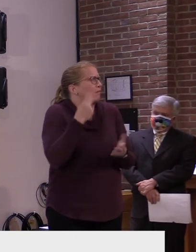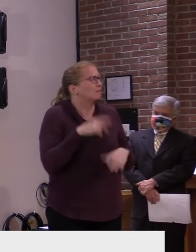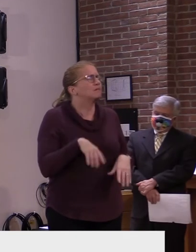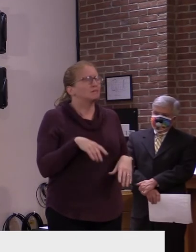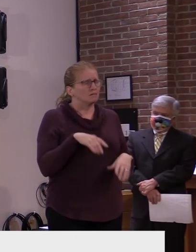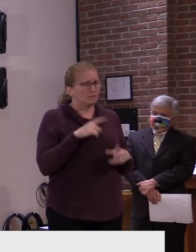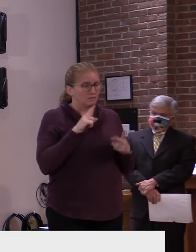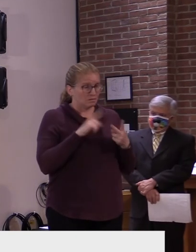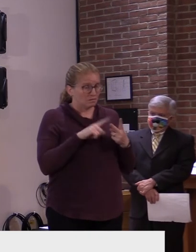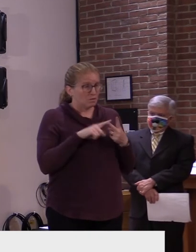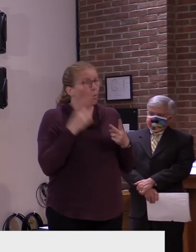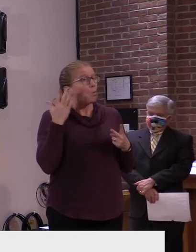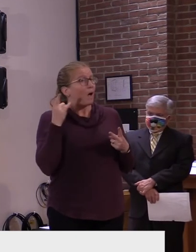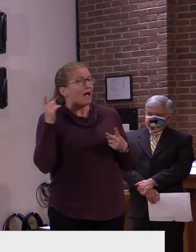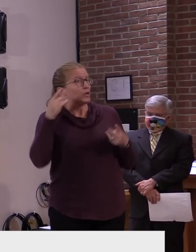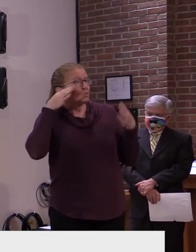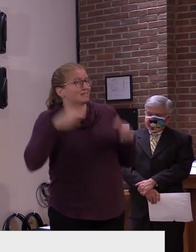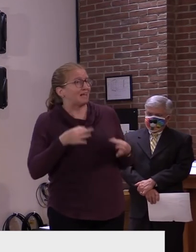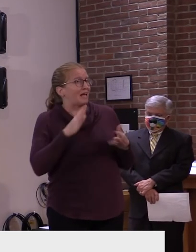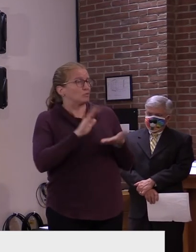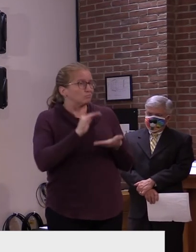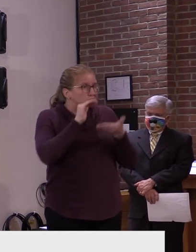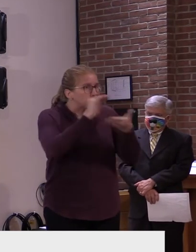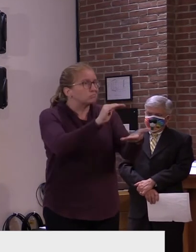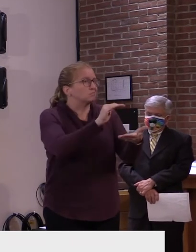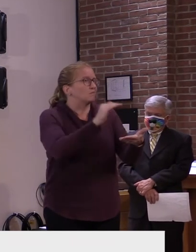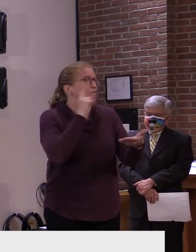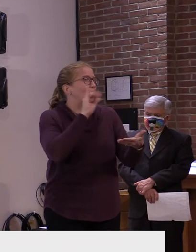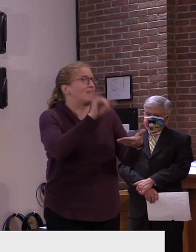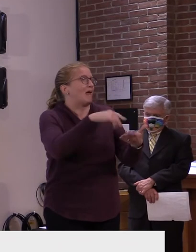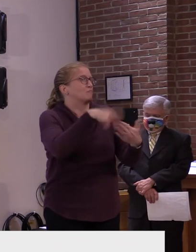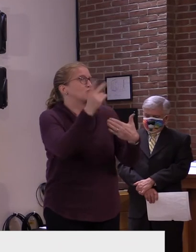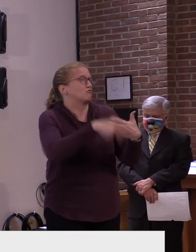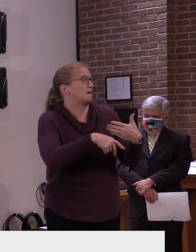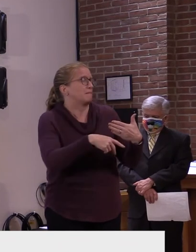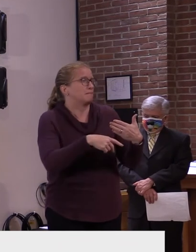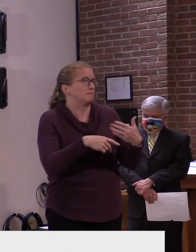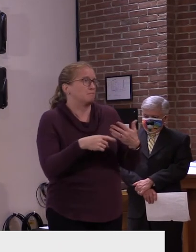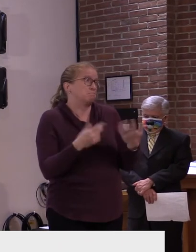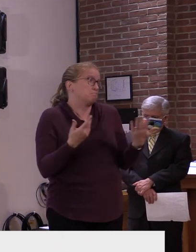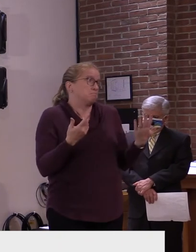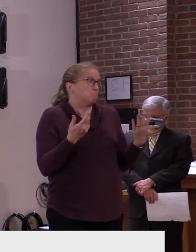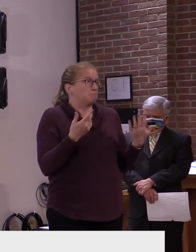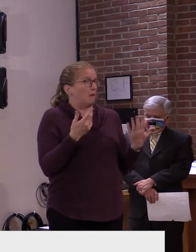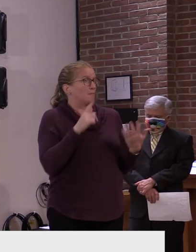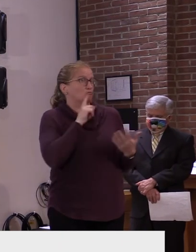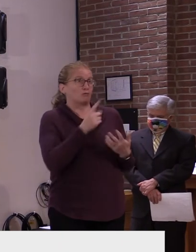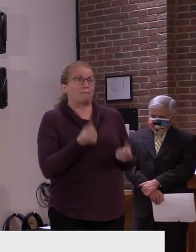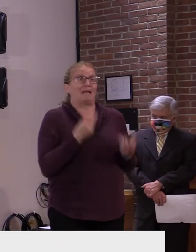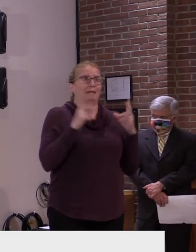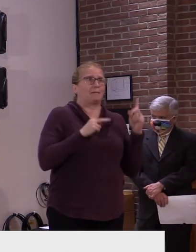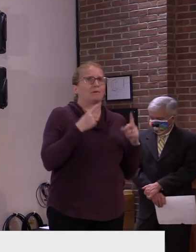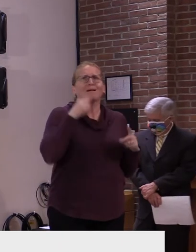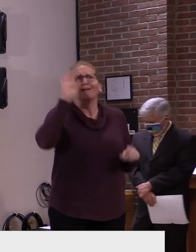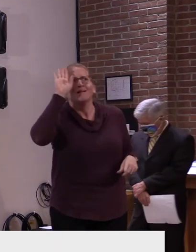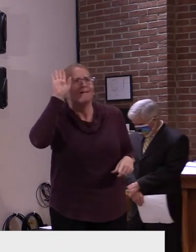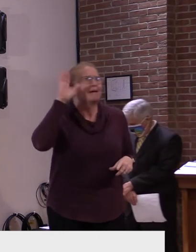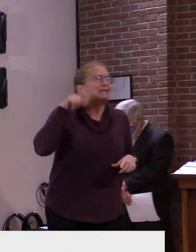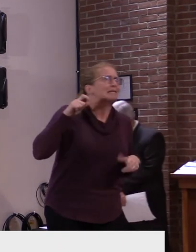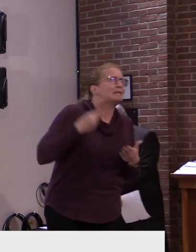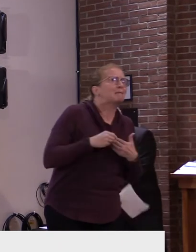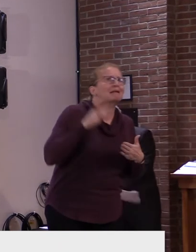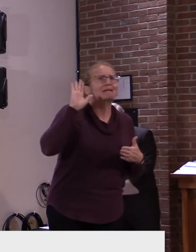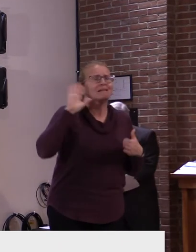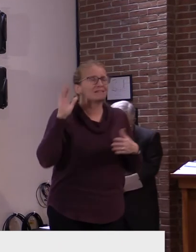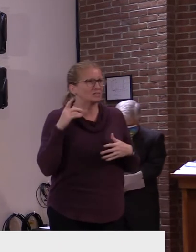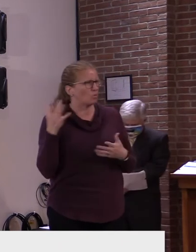towards this program when i'm sure there's a lot of other people interested in this and the other my second question